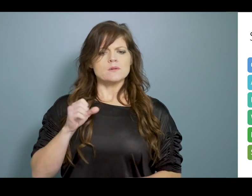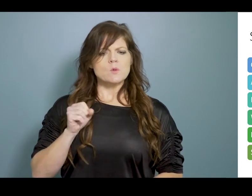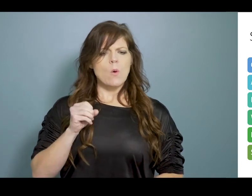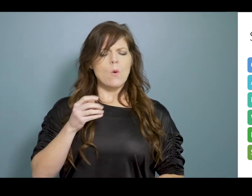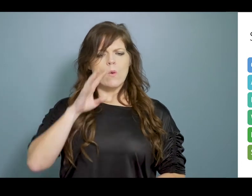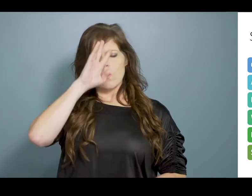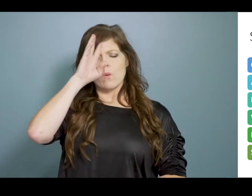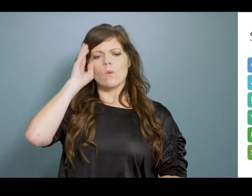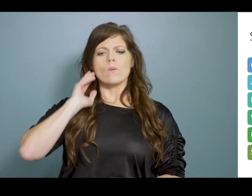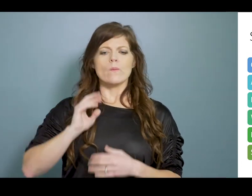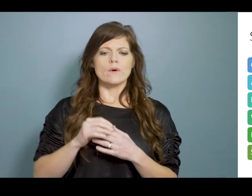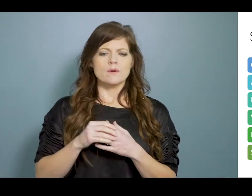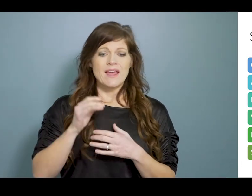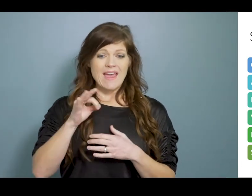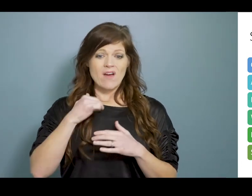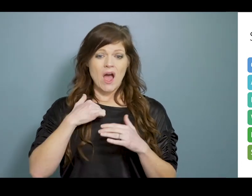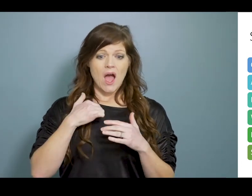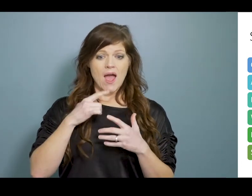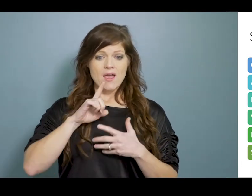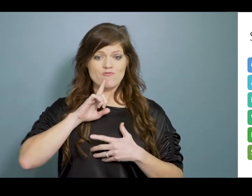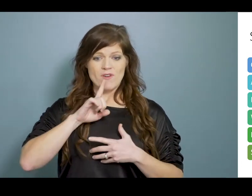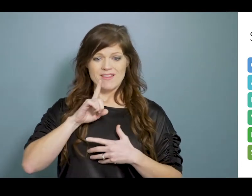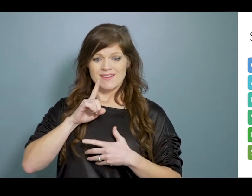amazing makes it feel